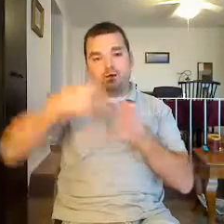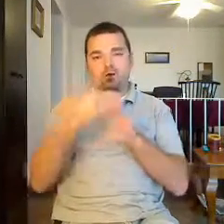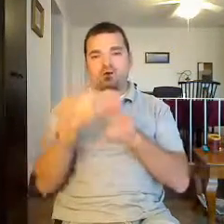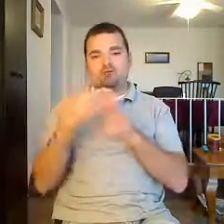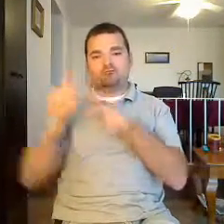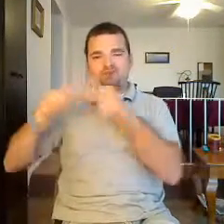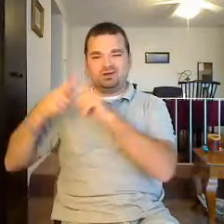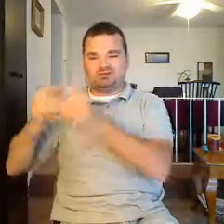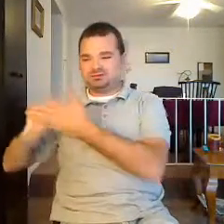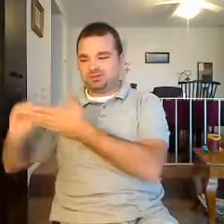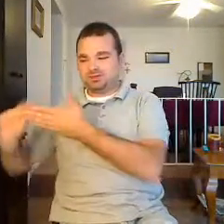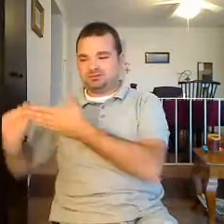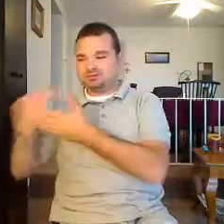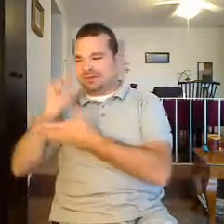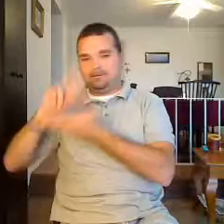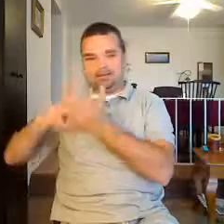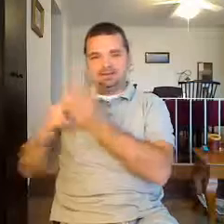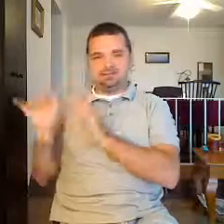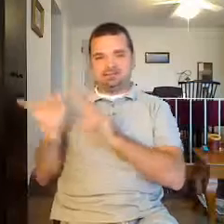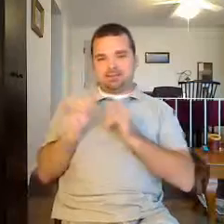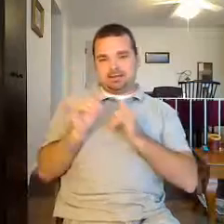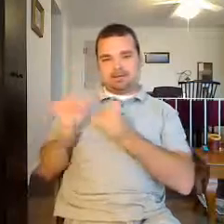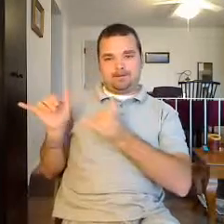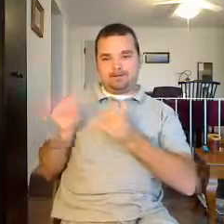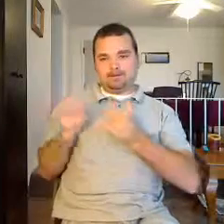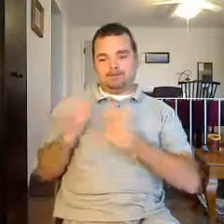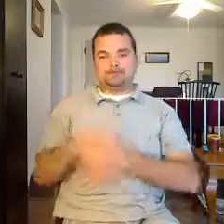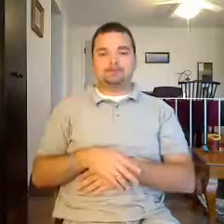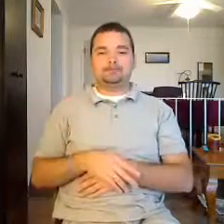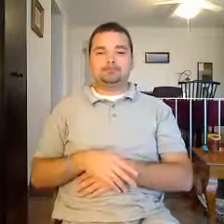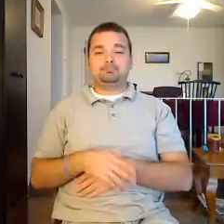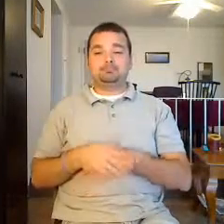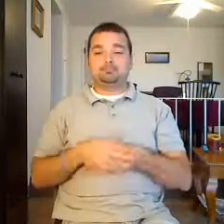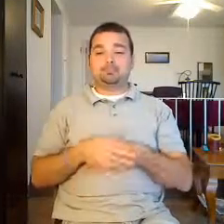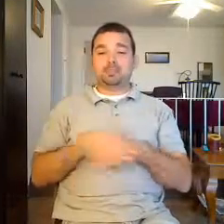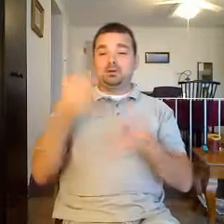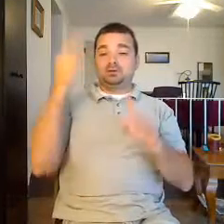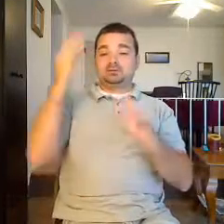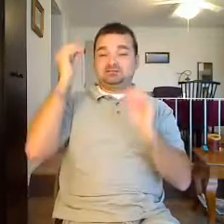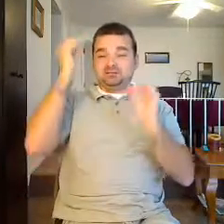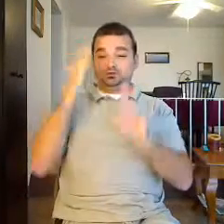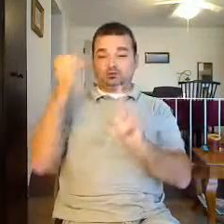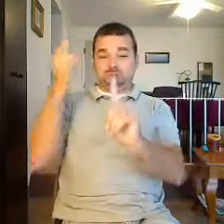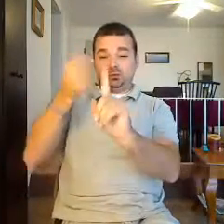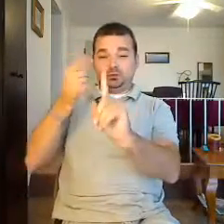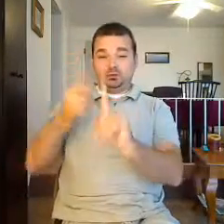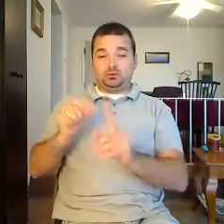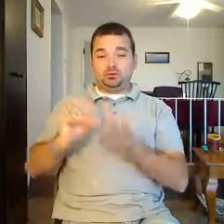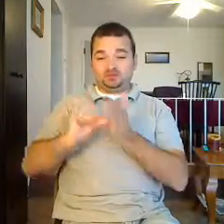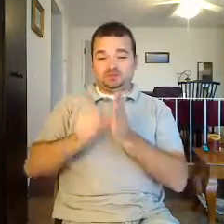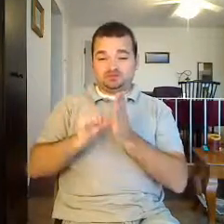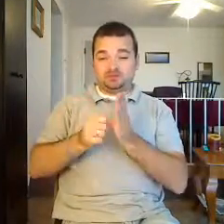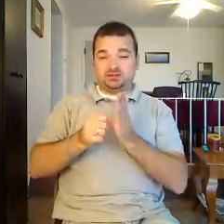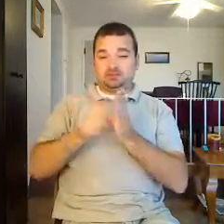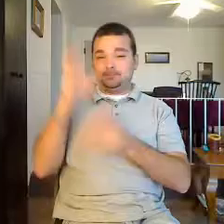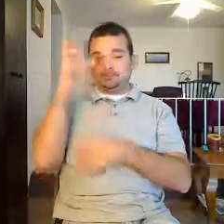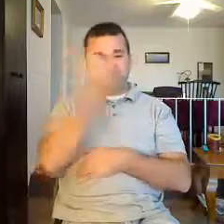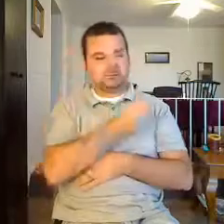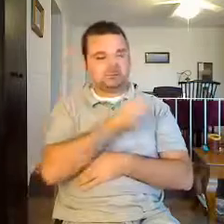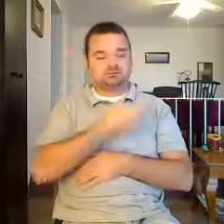as meaningful as taking your own. You may miss points that the instructor has emphasized and would not have as good an